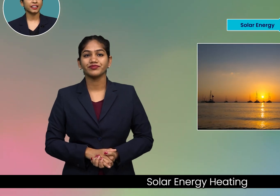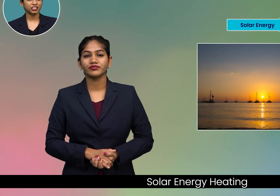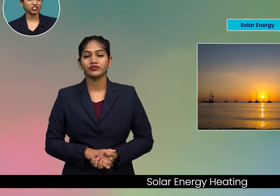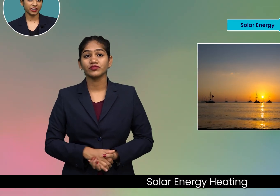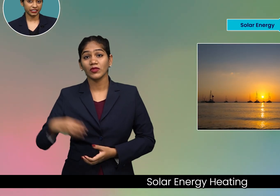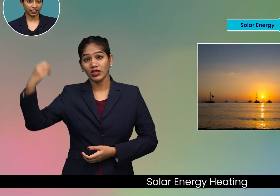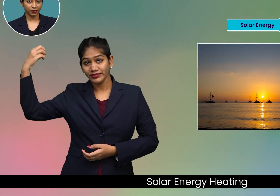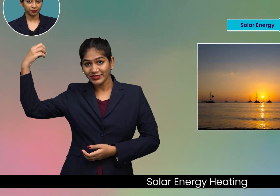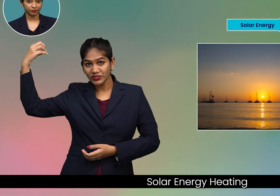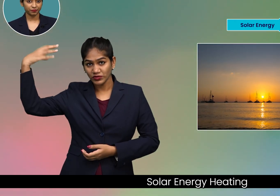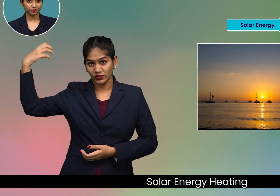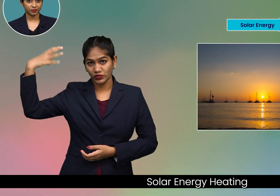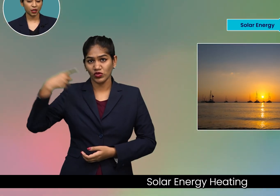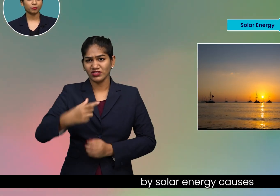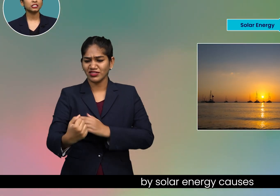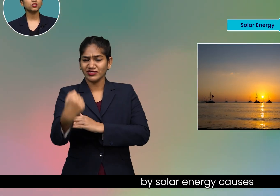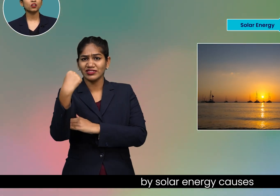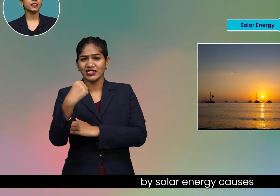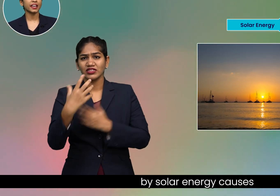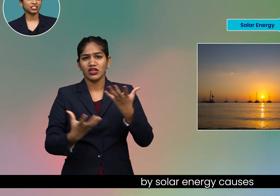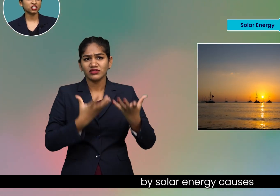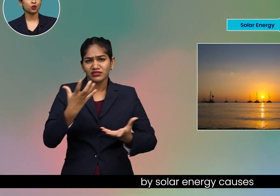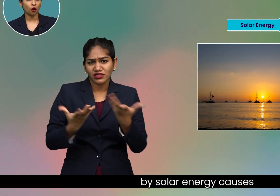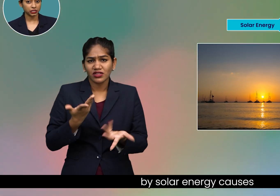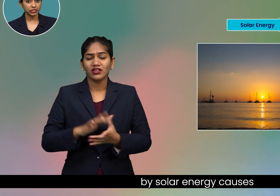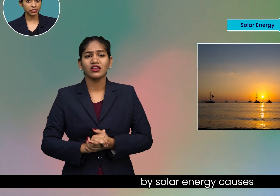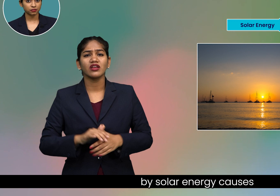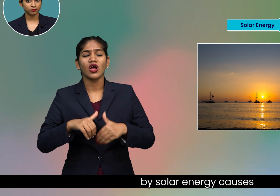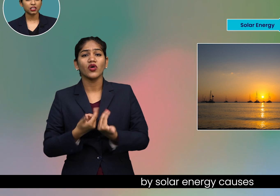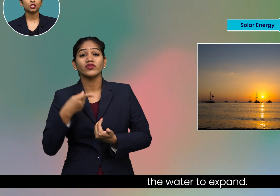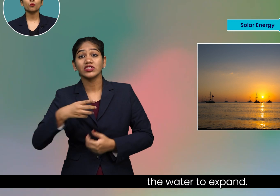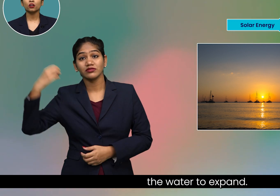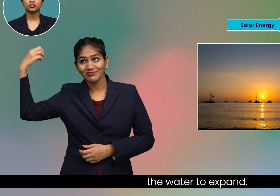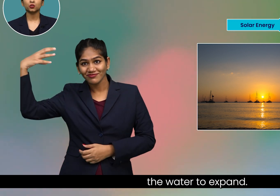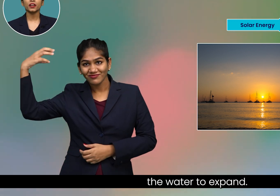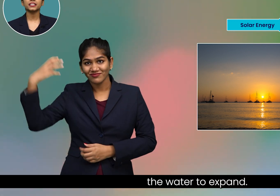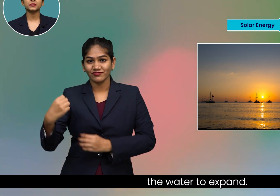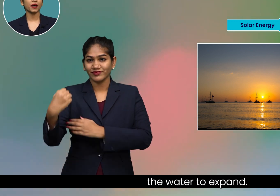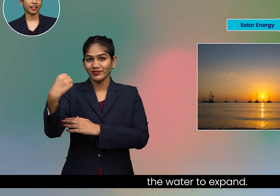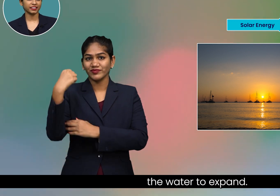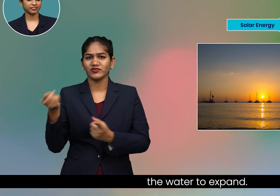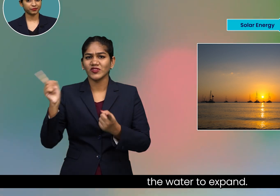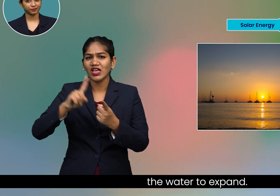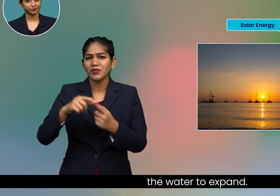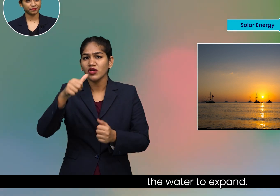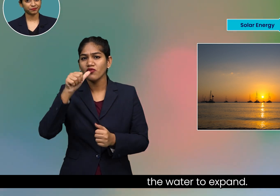Solar energy heating by solar energy causes the water to